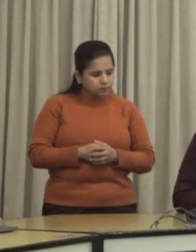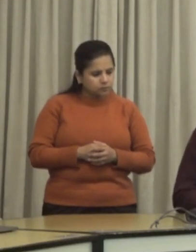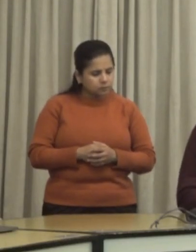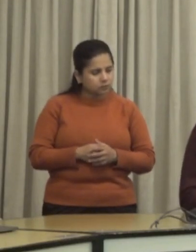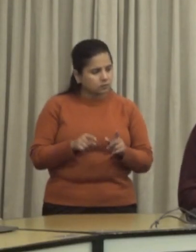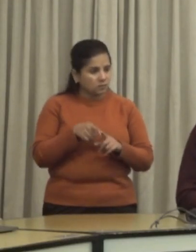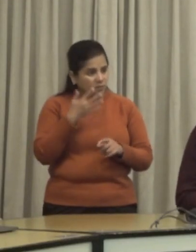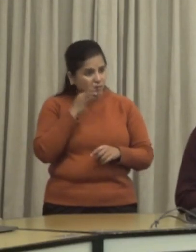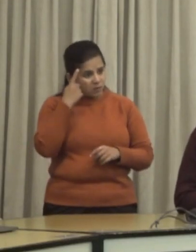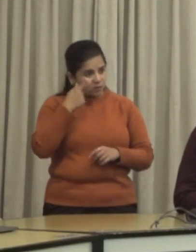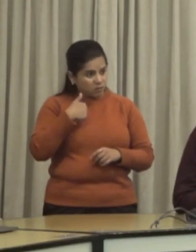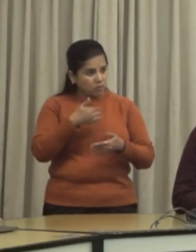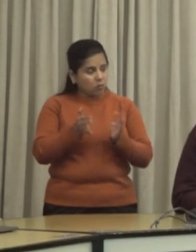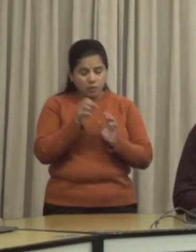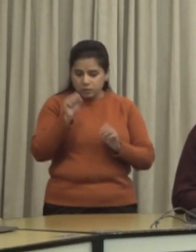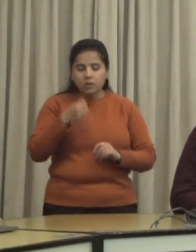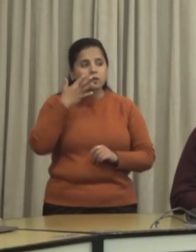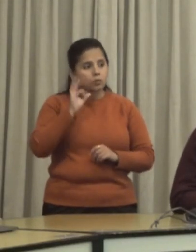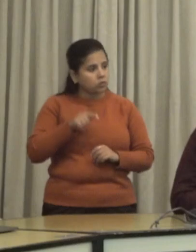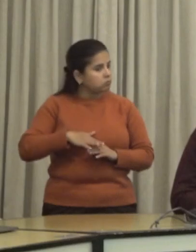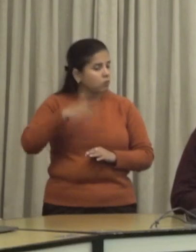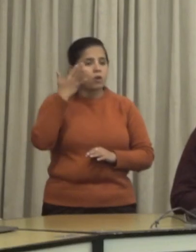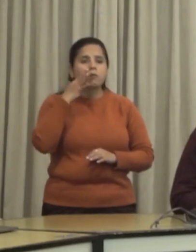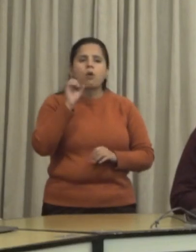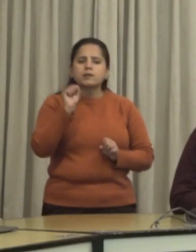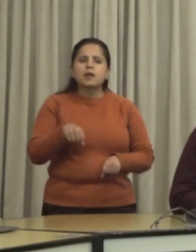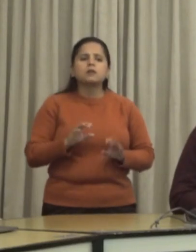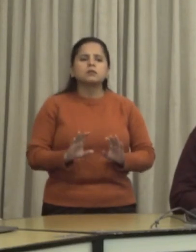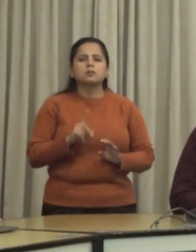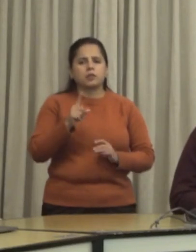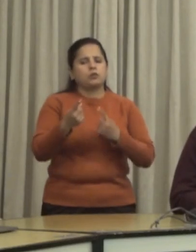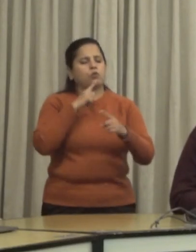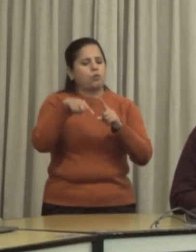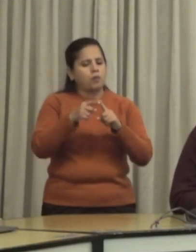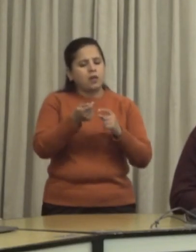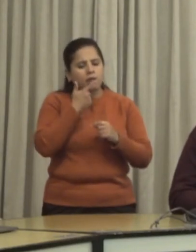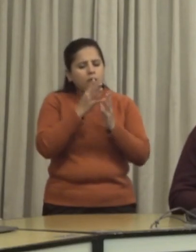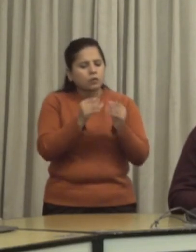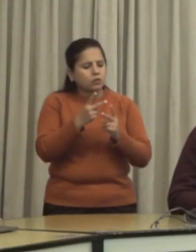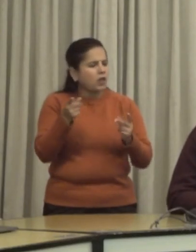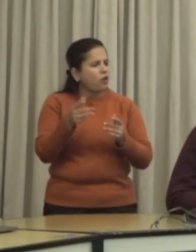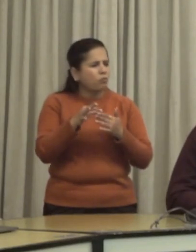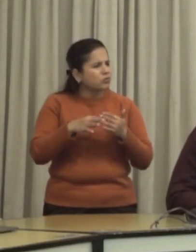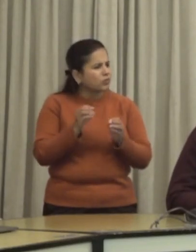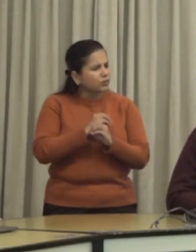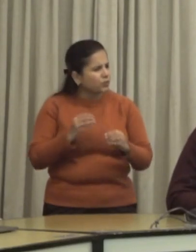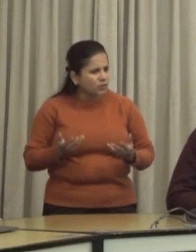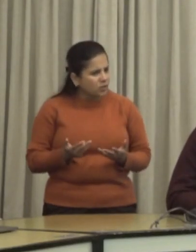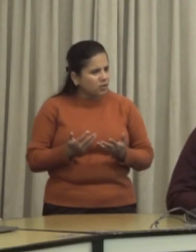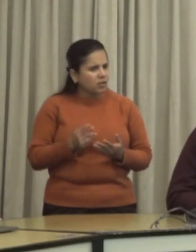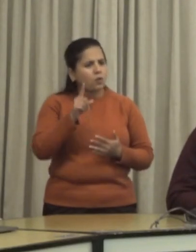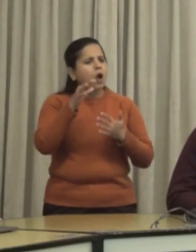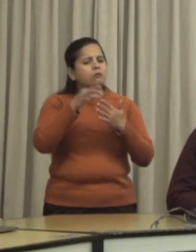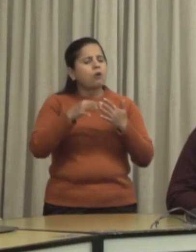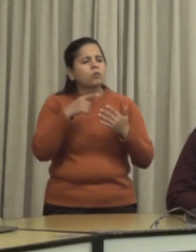is this relevant for people in my community? Yes, it is extremely relevant. Because you talked about treatment options, and they don't have options. Their one